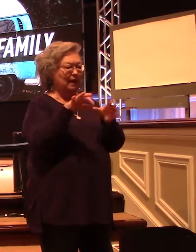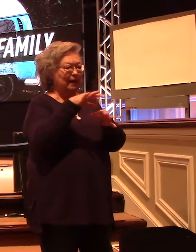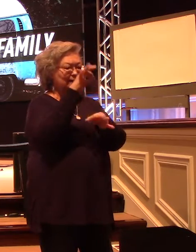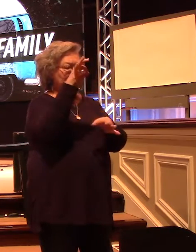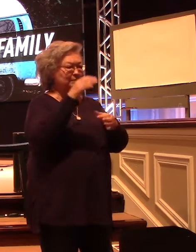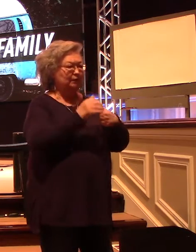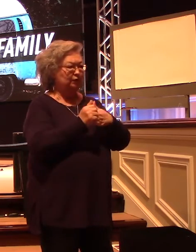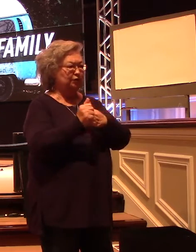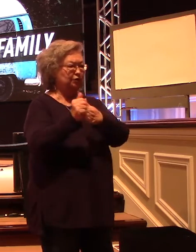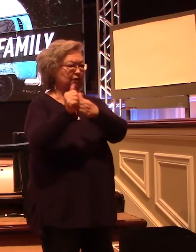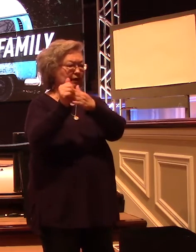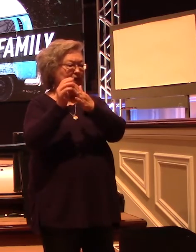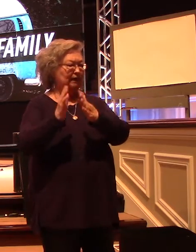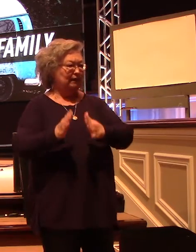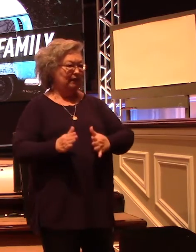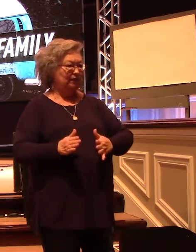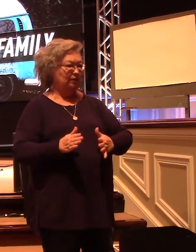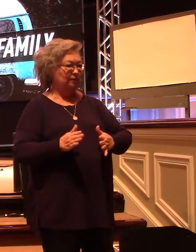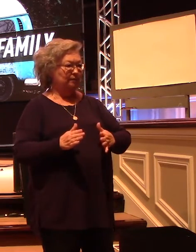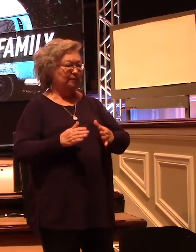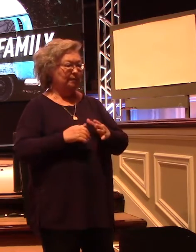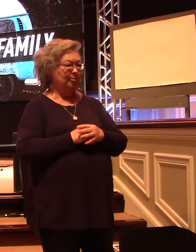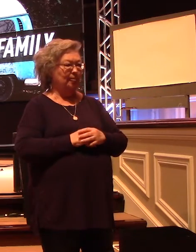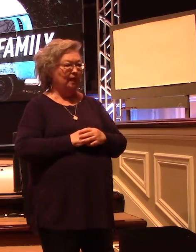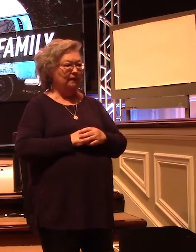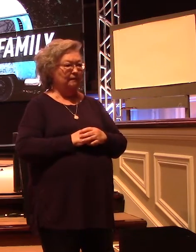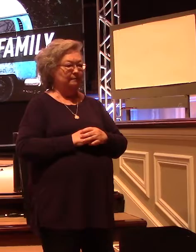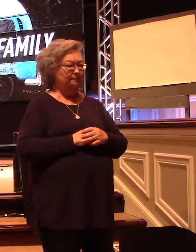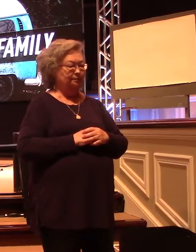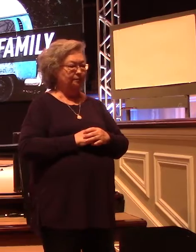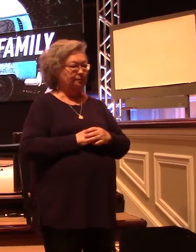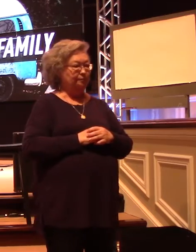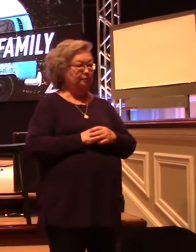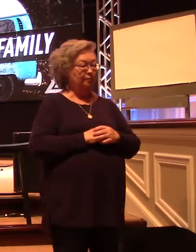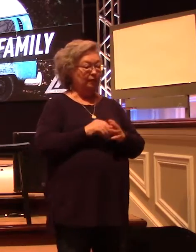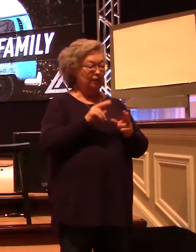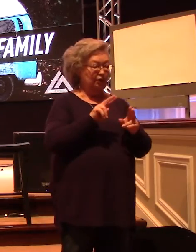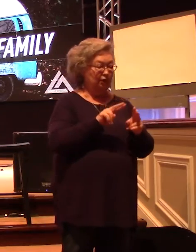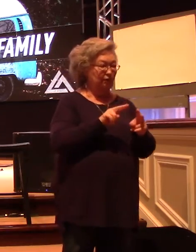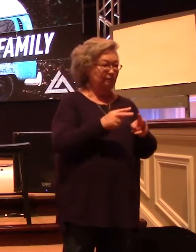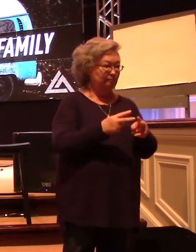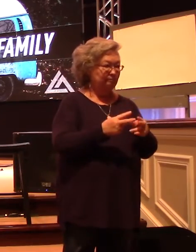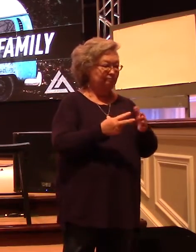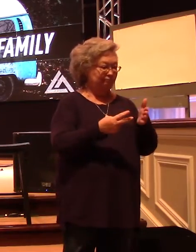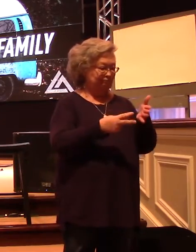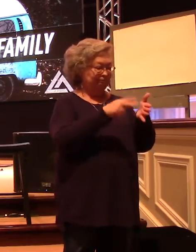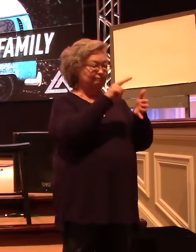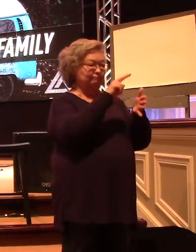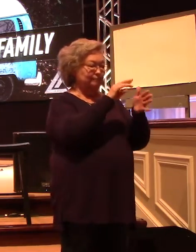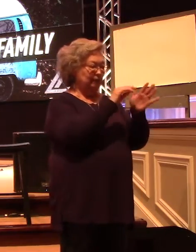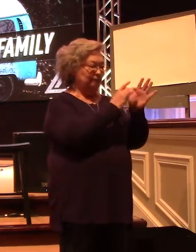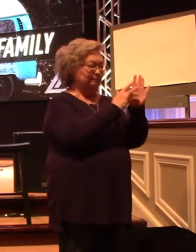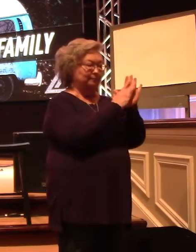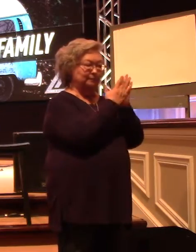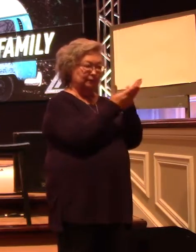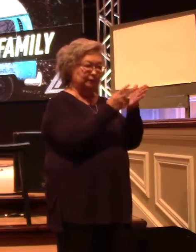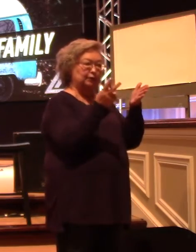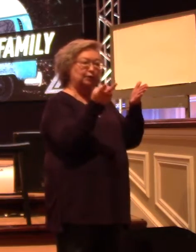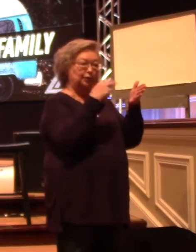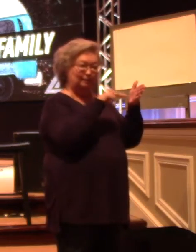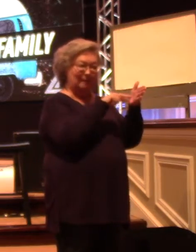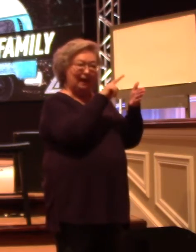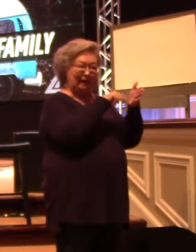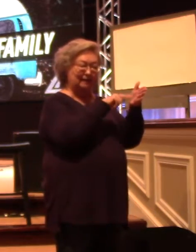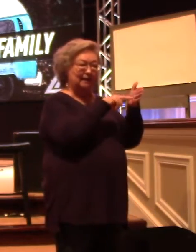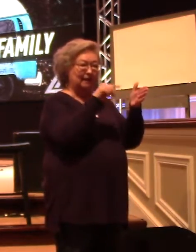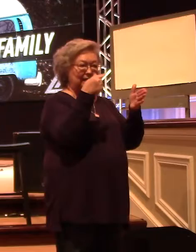there because you're all probably very familiar with it. But again, it's back to the creation account. And God creates all the things we